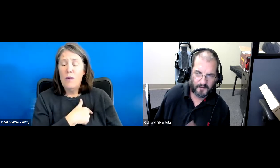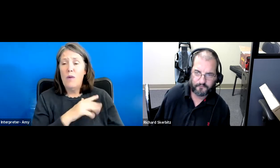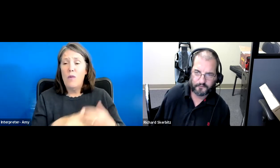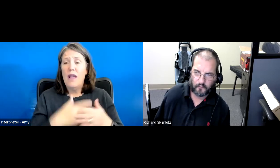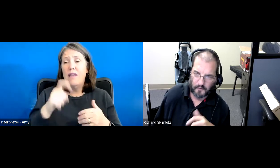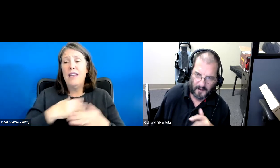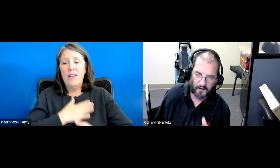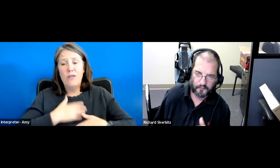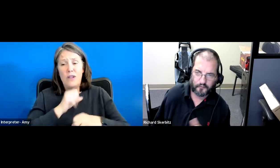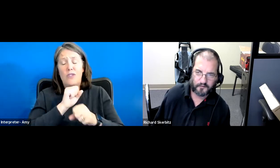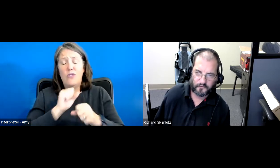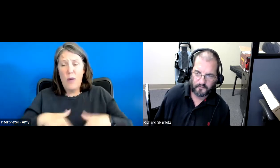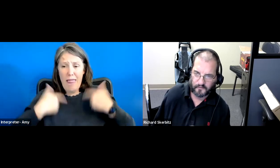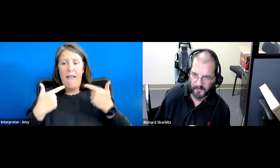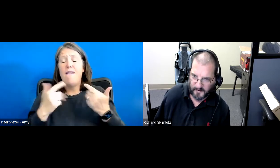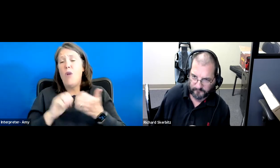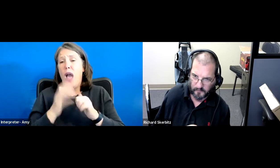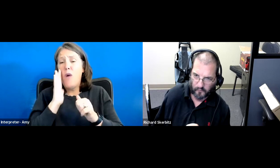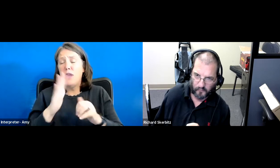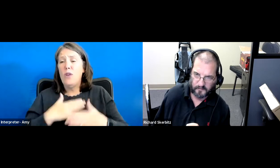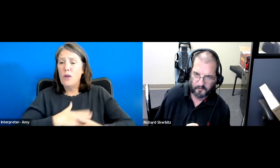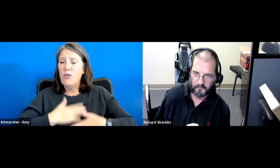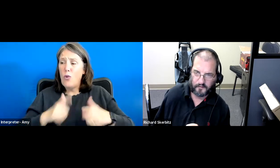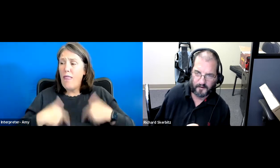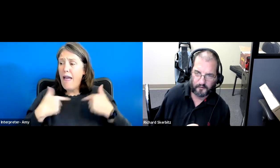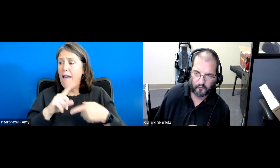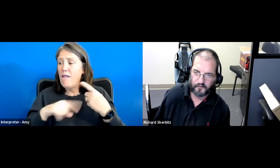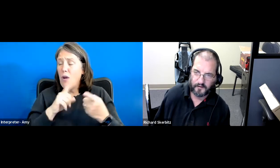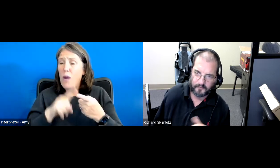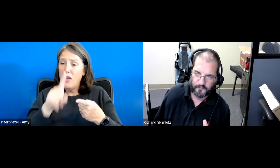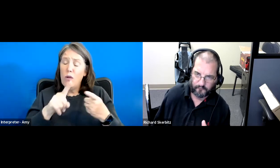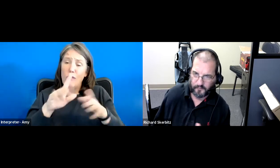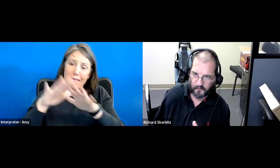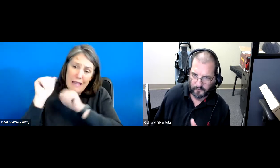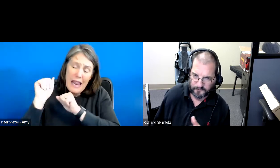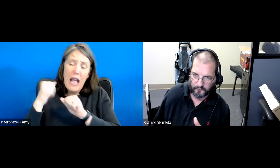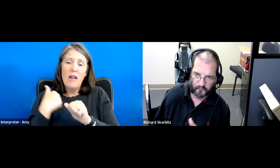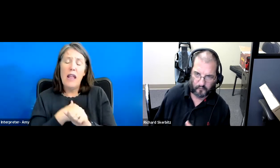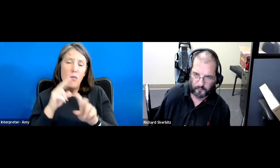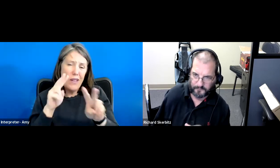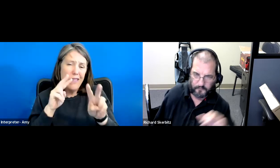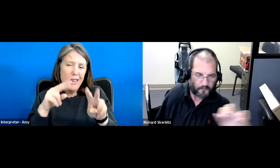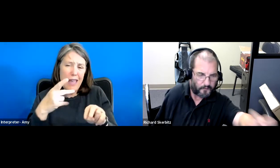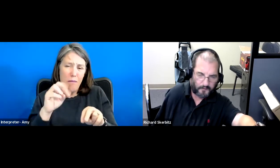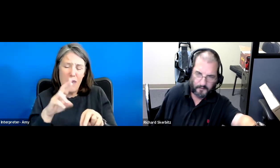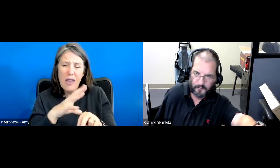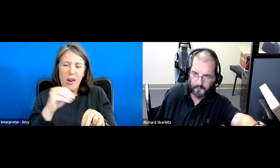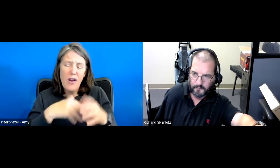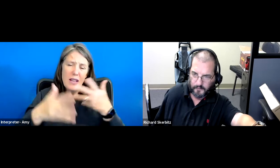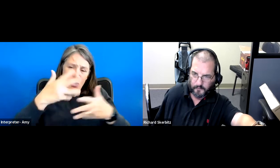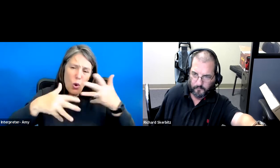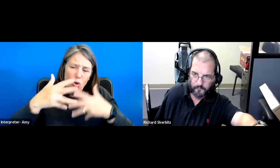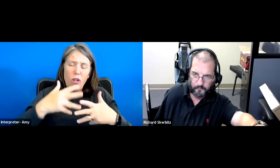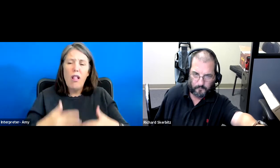enjoy life. So how are you going to enjoy life when you get out? And we look at the different peer and social groups